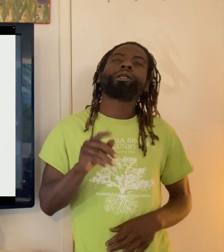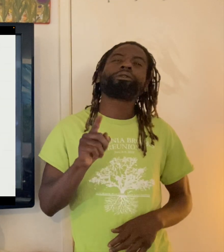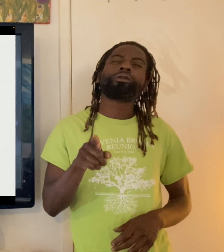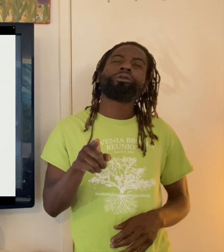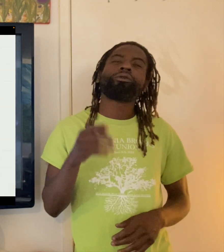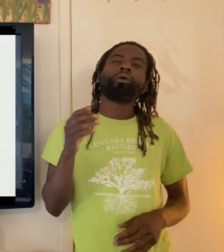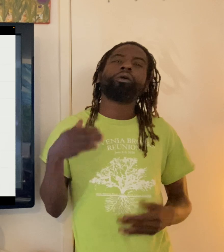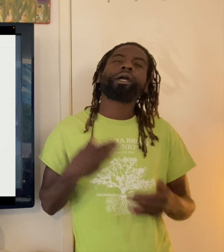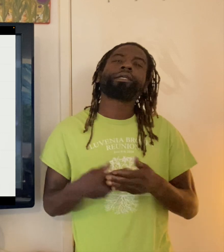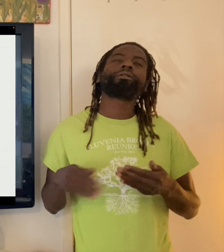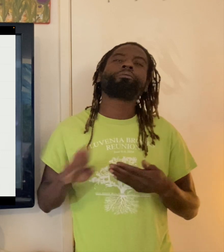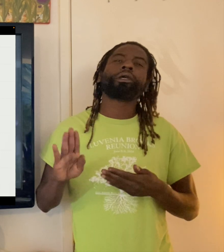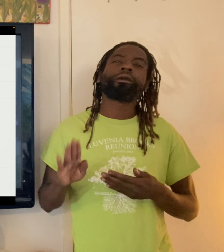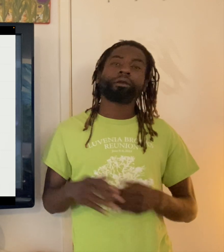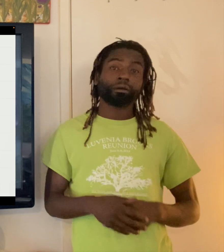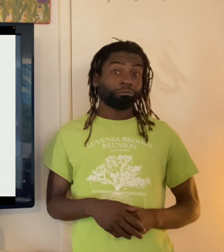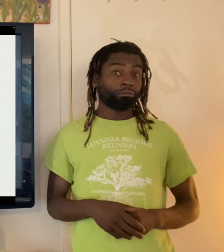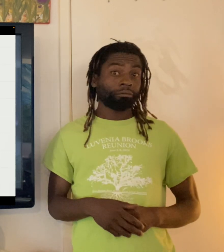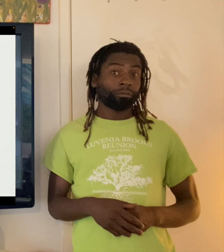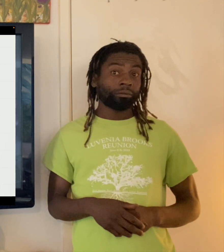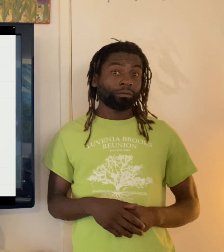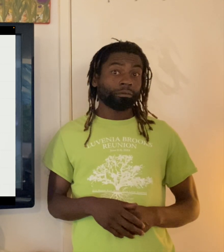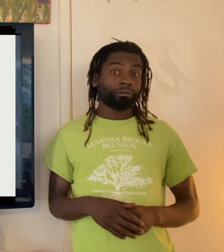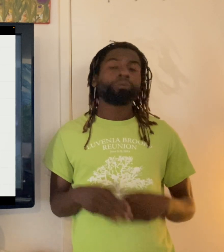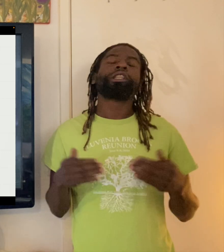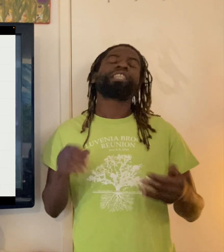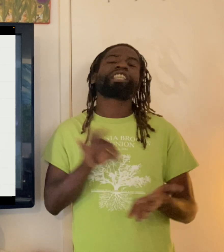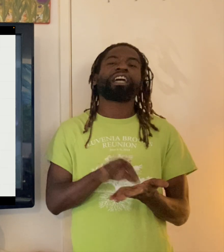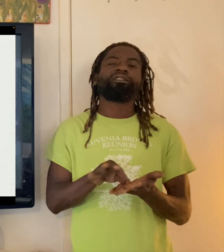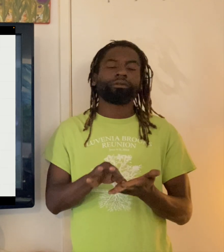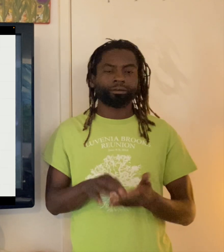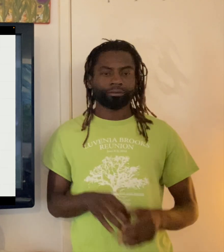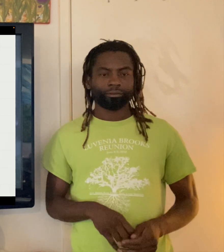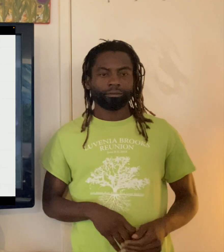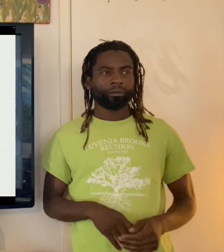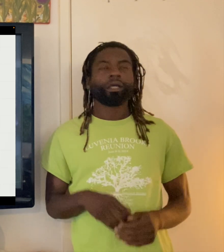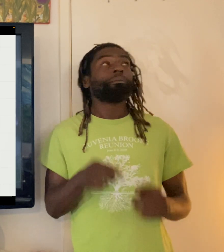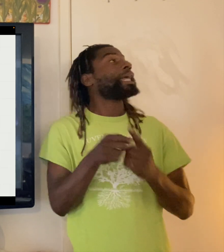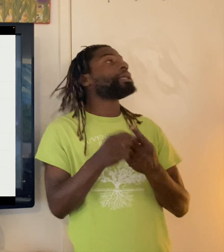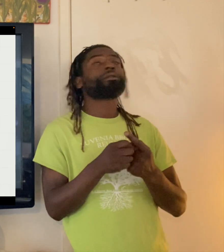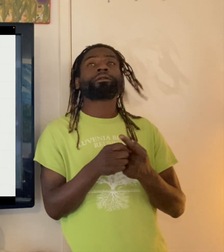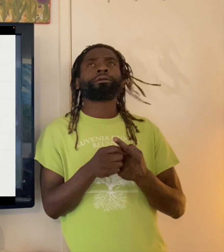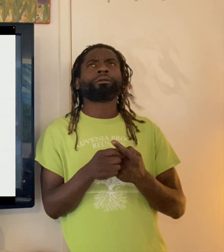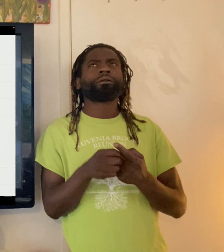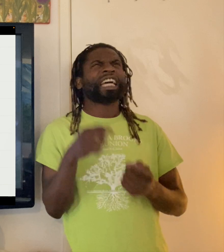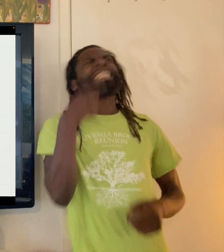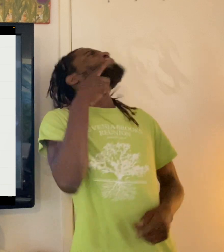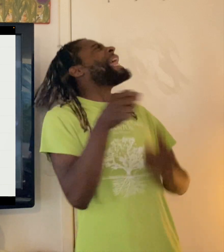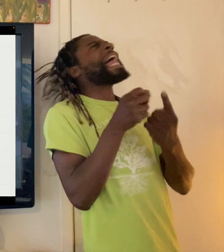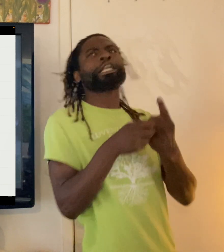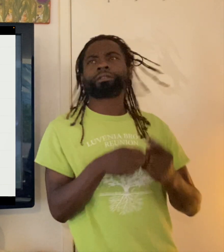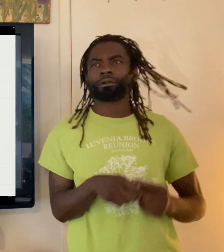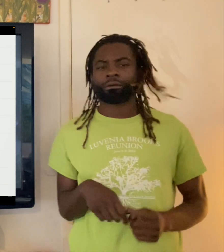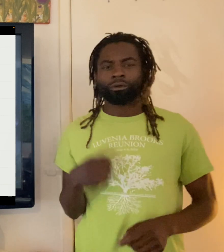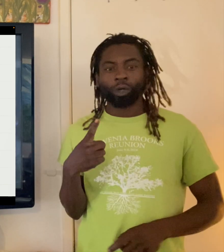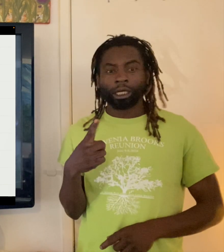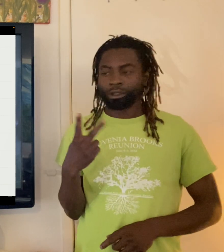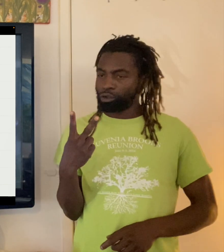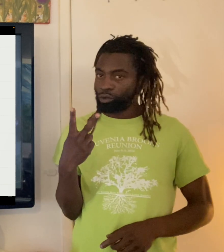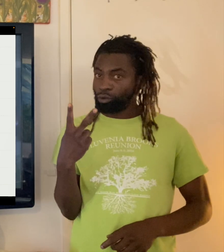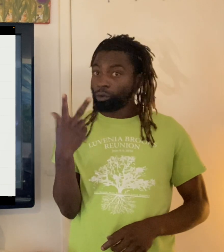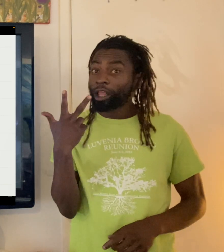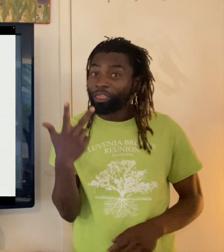estimate of how many bananas there were? Let's count and find out. Bananas. I said bananas.